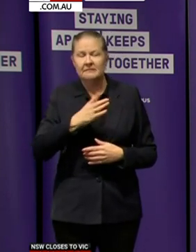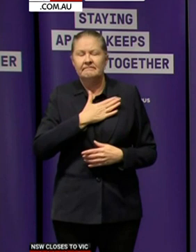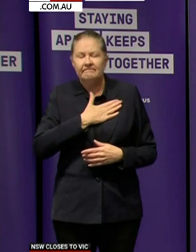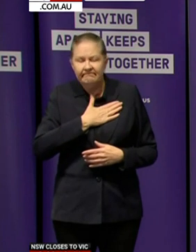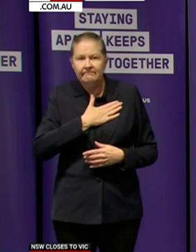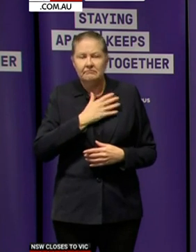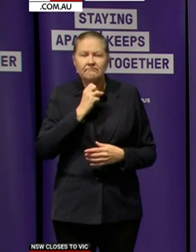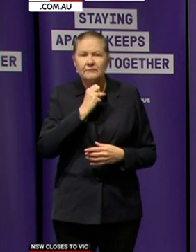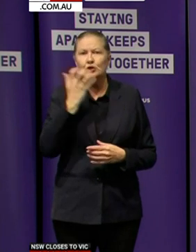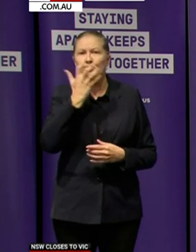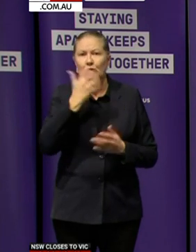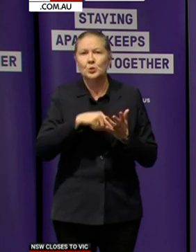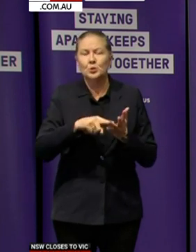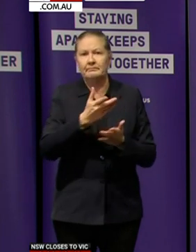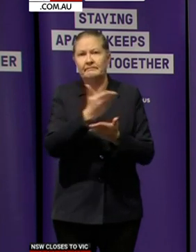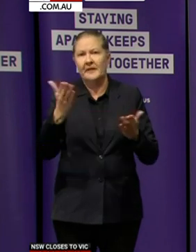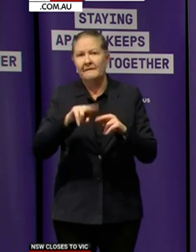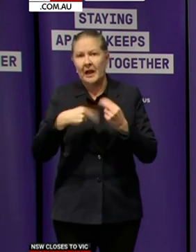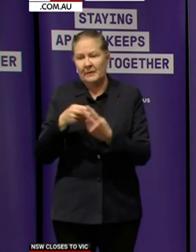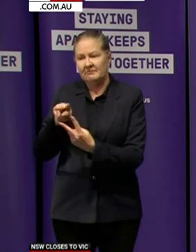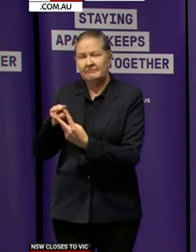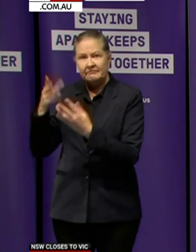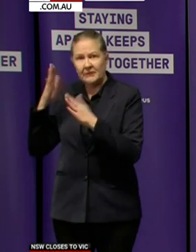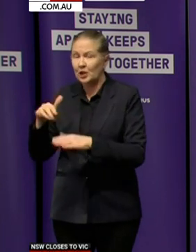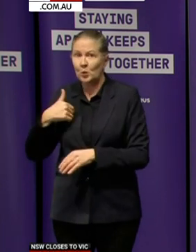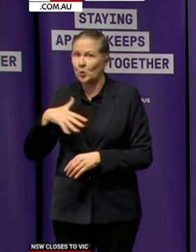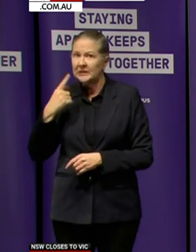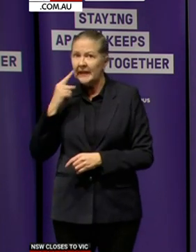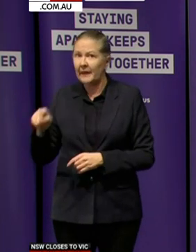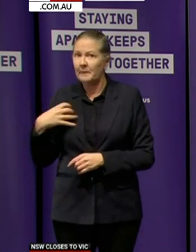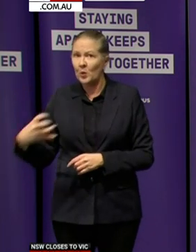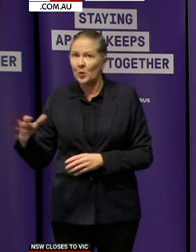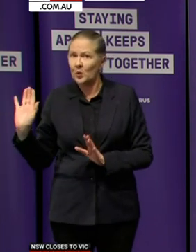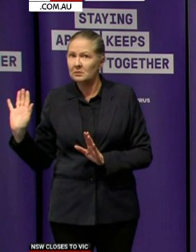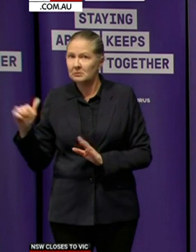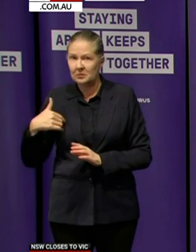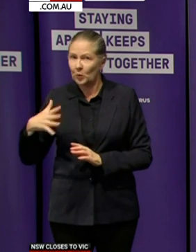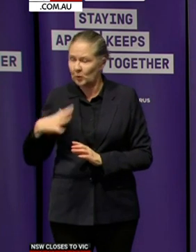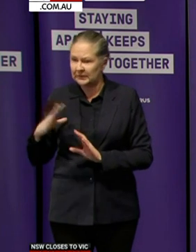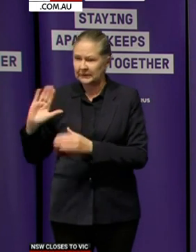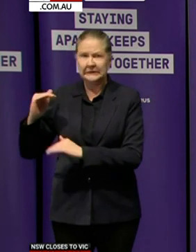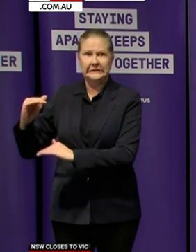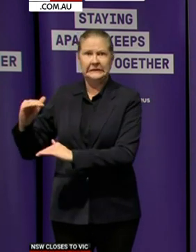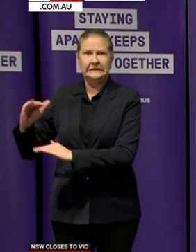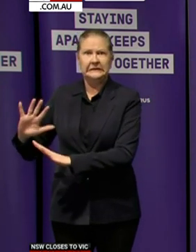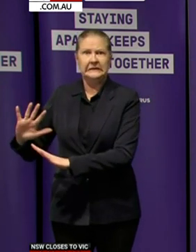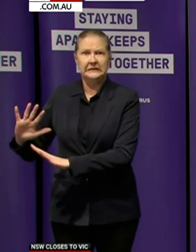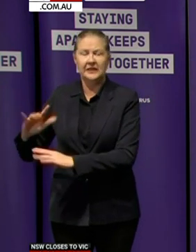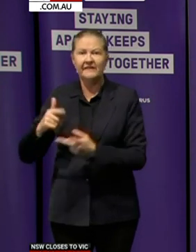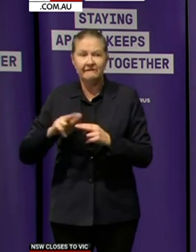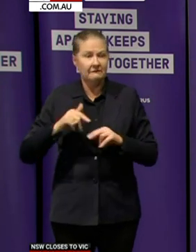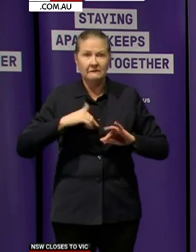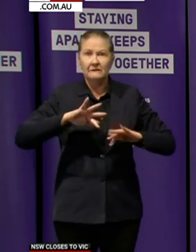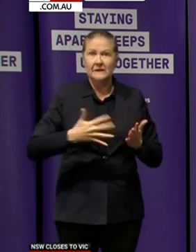families. We don't want to see any more of that. We don't want to see any more tragedy. And if these steps were not